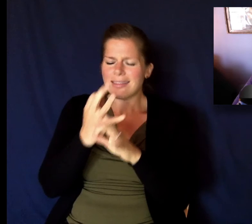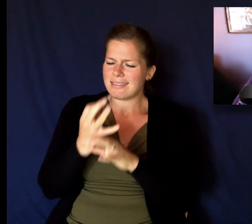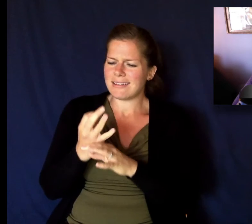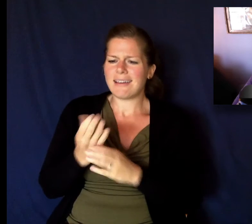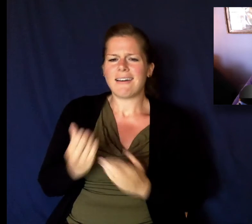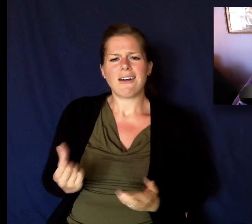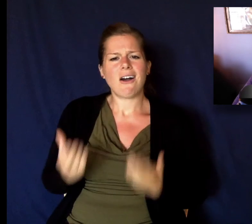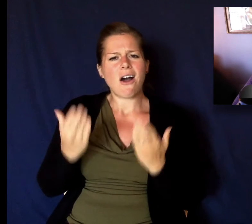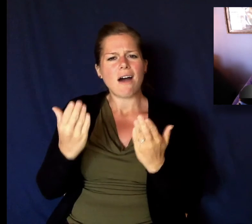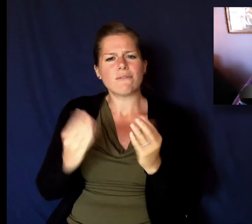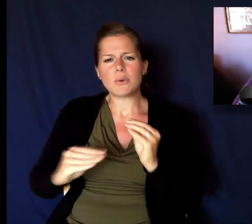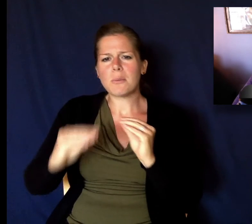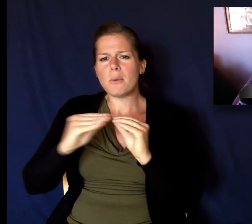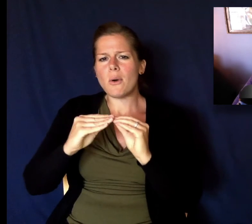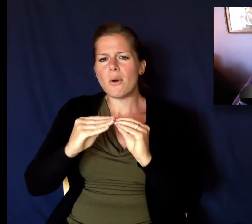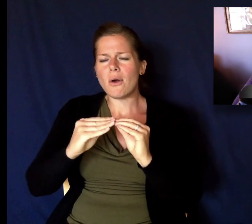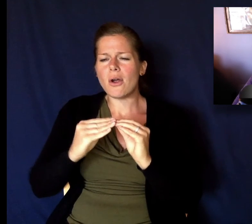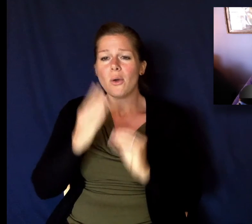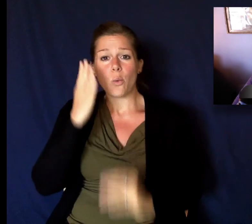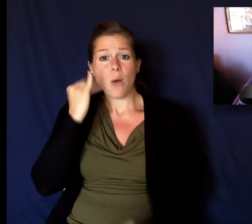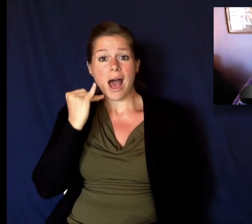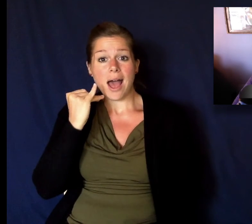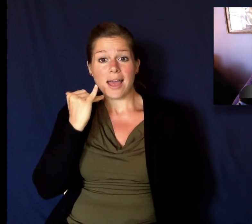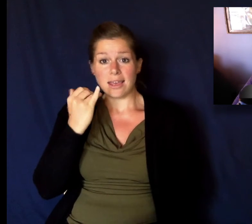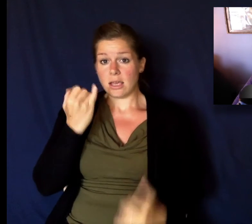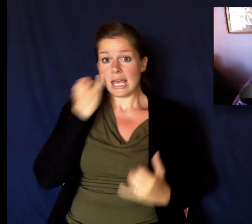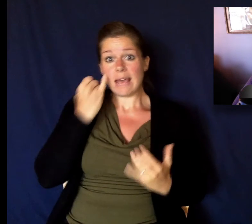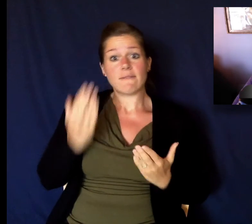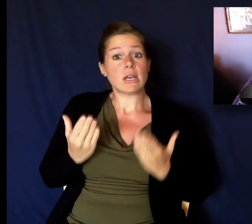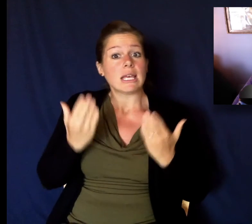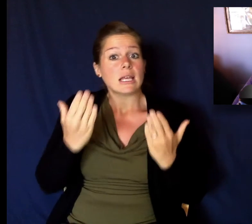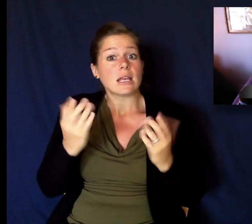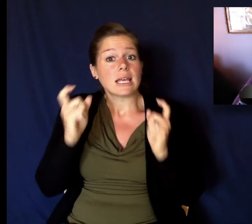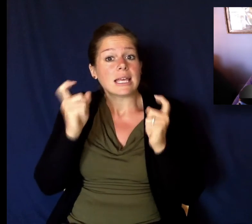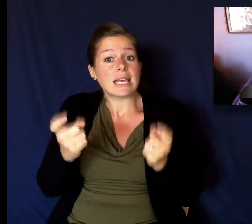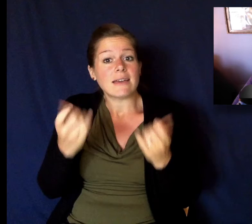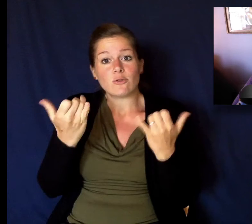the benefit later as they reap the benefit today from your